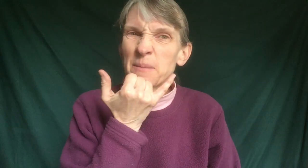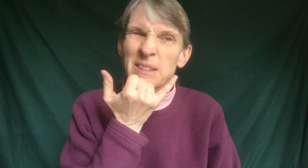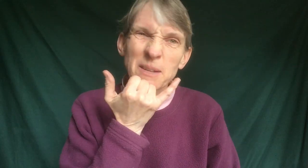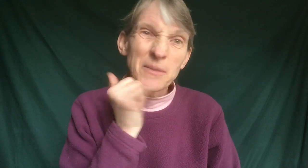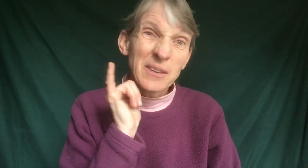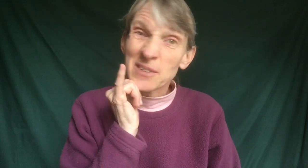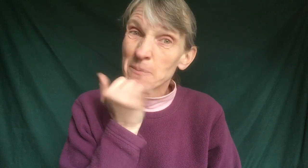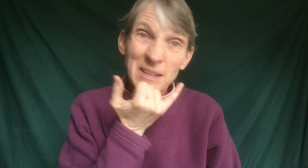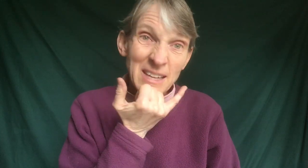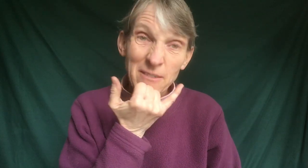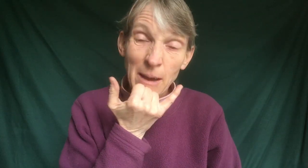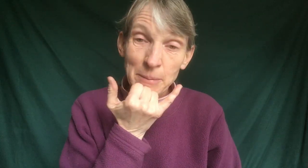That means something you didn't mean to have happen.